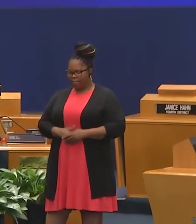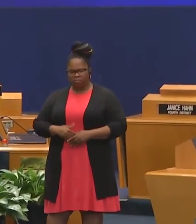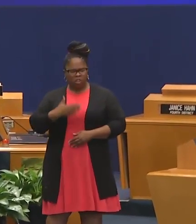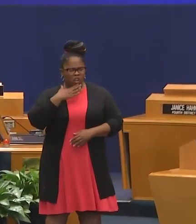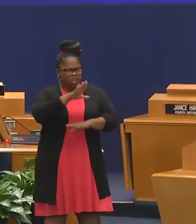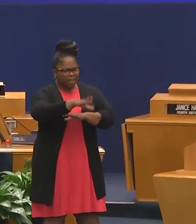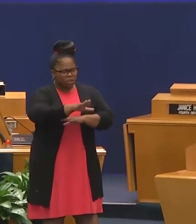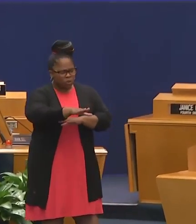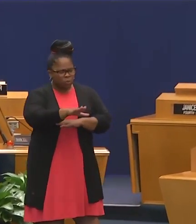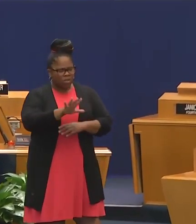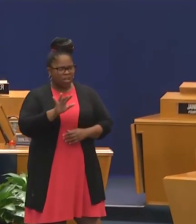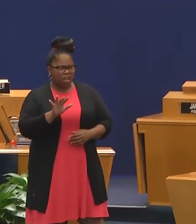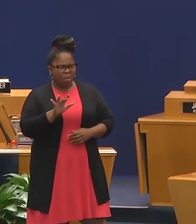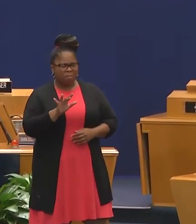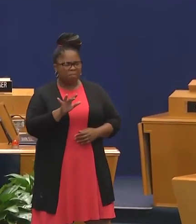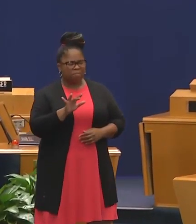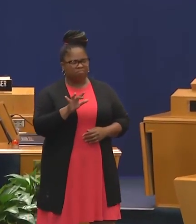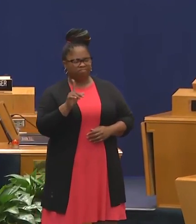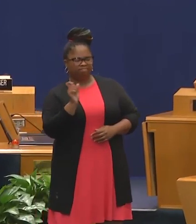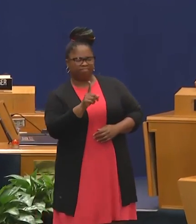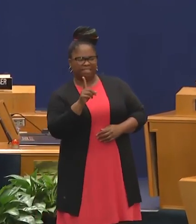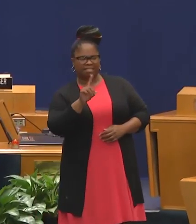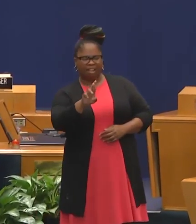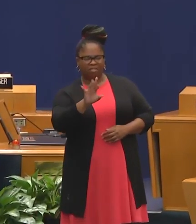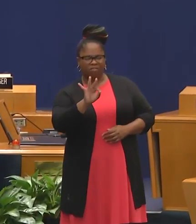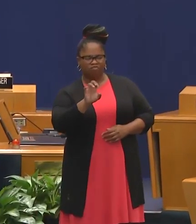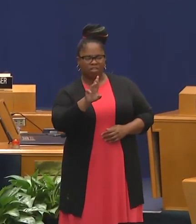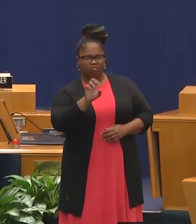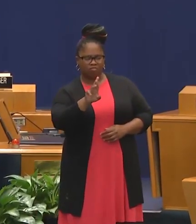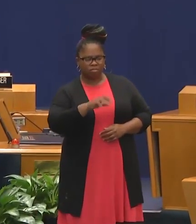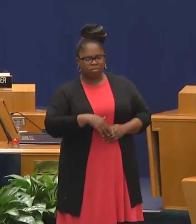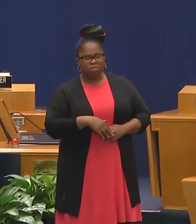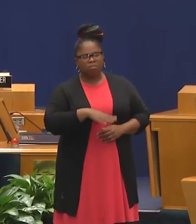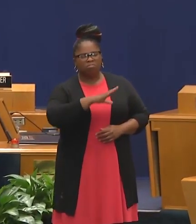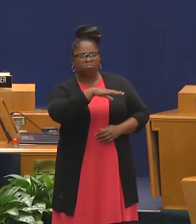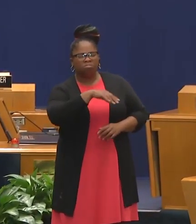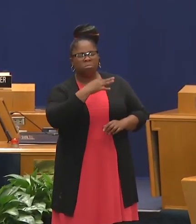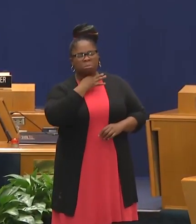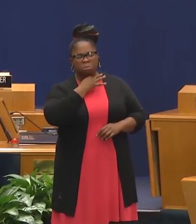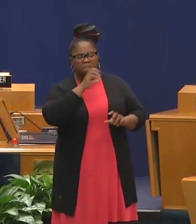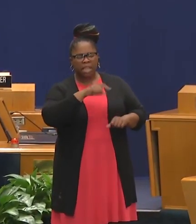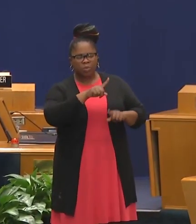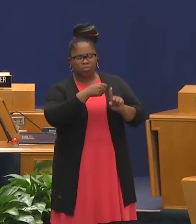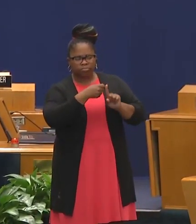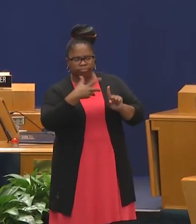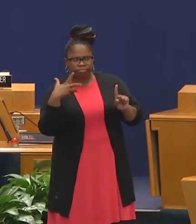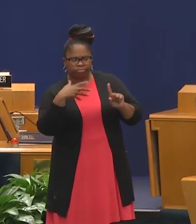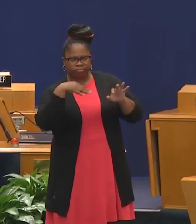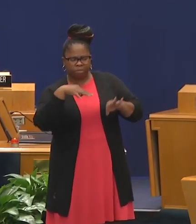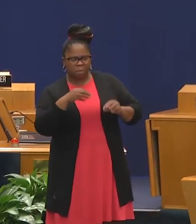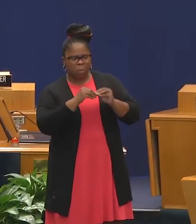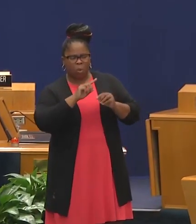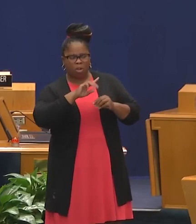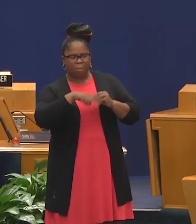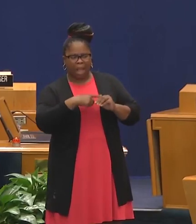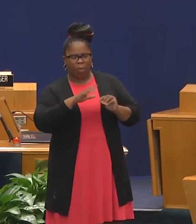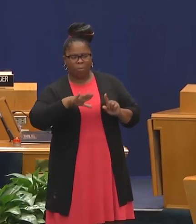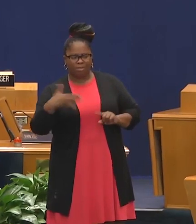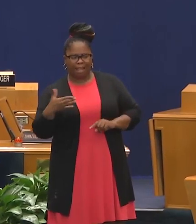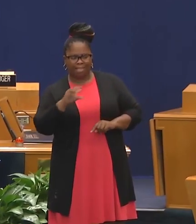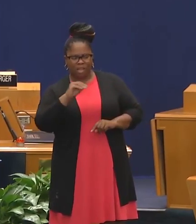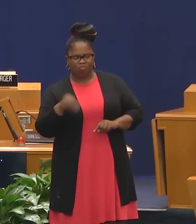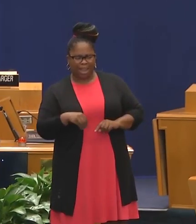afternoon. This question is for Dr. Ferrer. I'm looking to see if you can tell me a little bit more about the mortality rate and put that